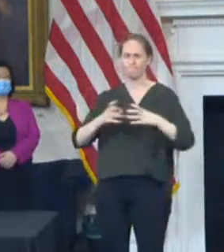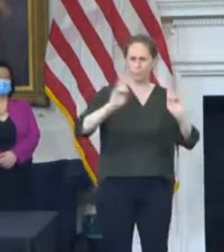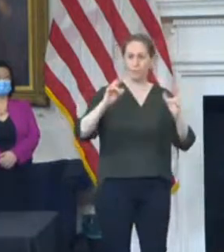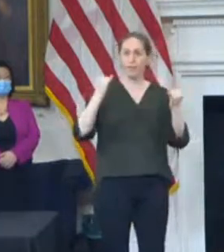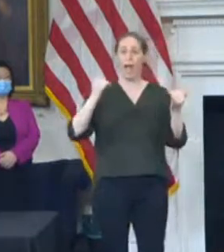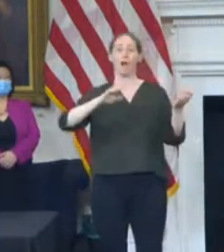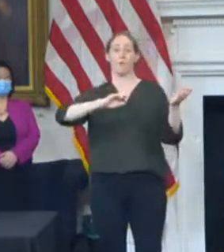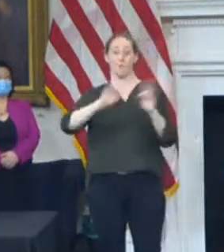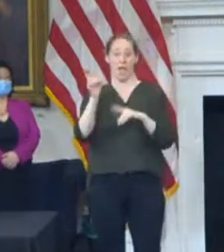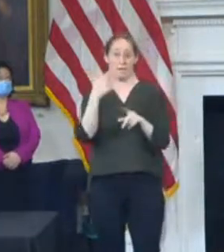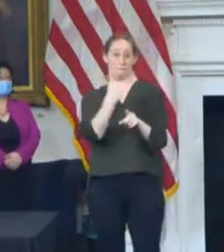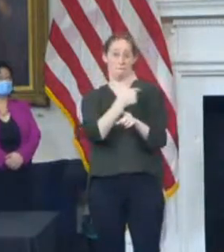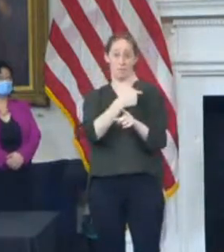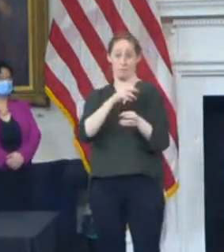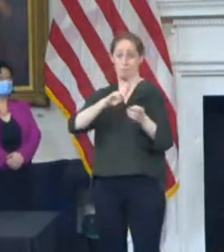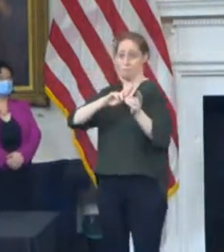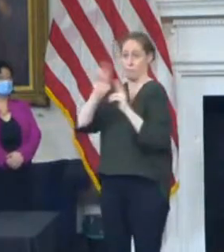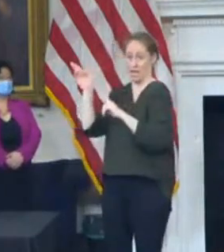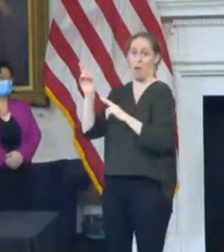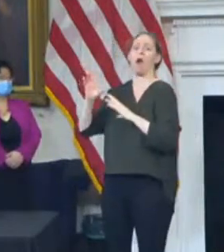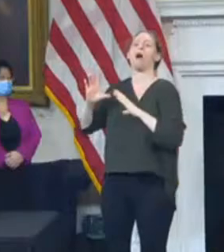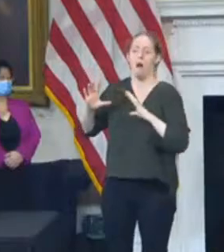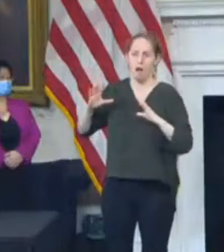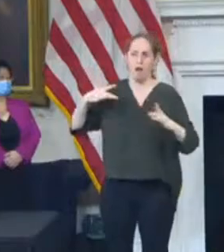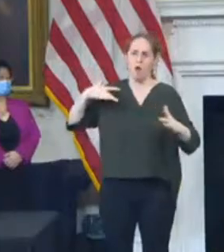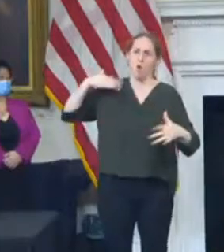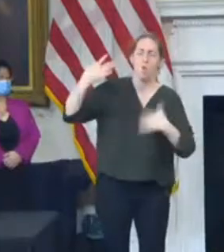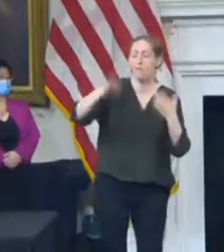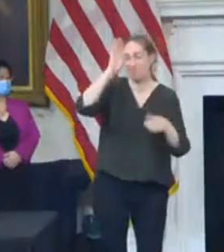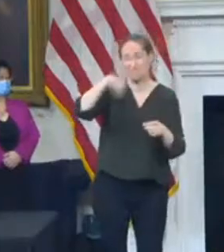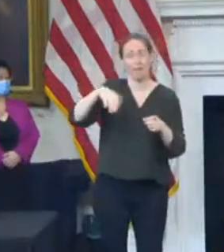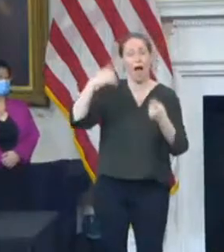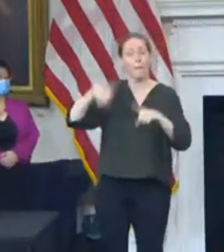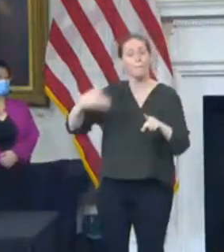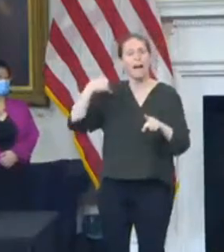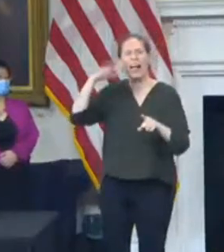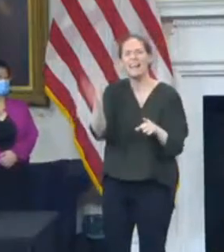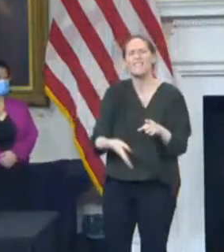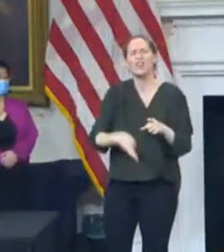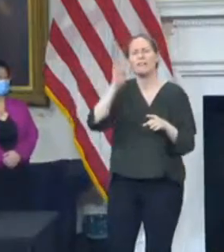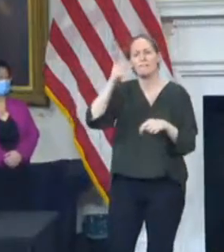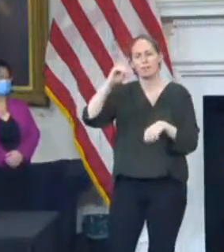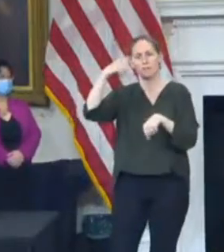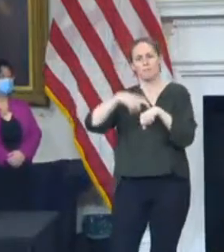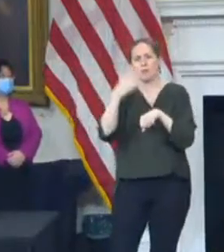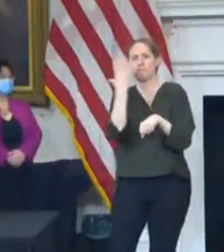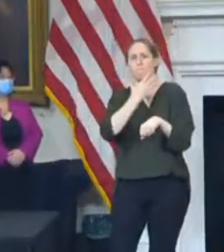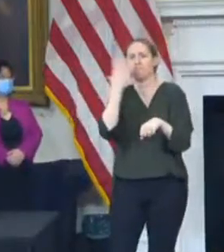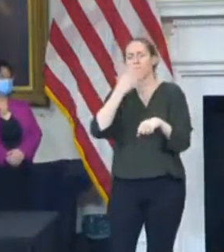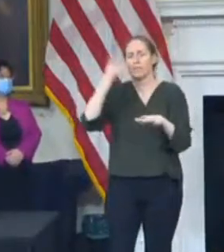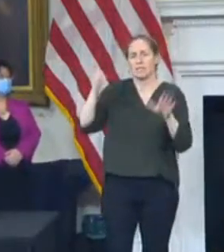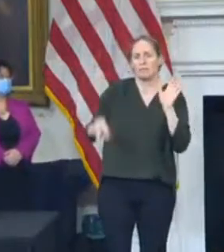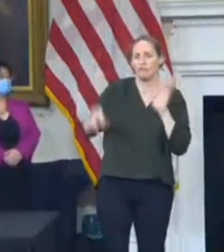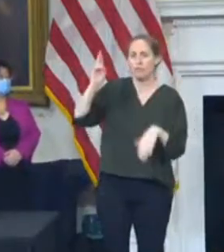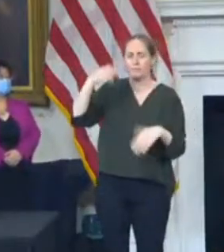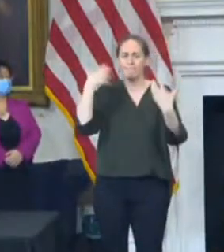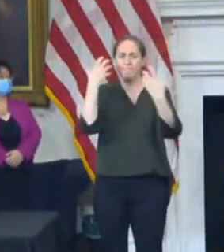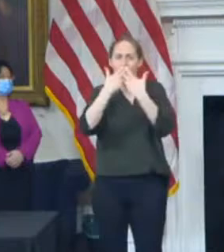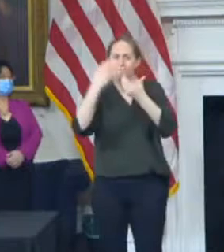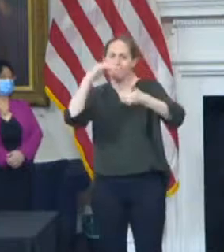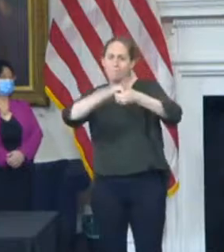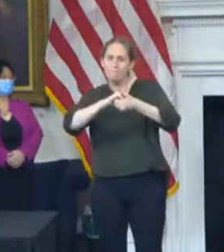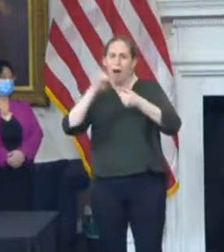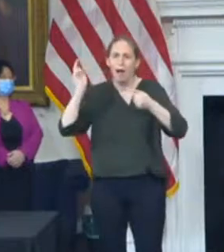yet another unprecedented undertaking for our state. Working closely with our hospitals and healthcare